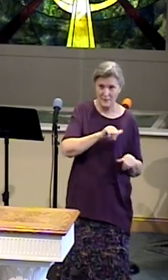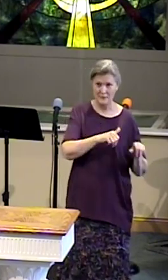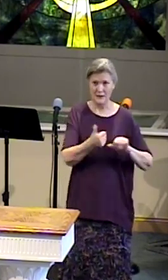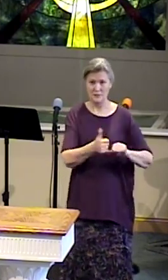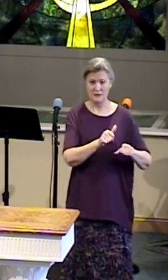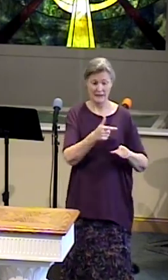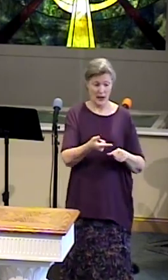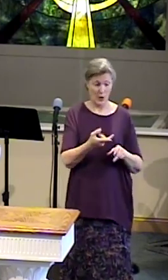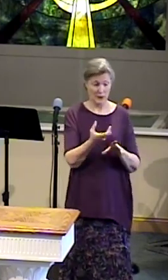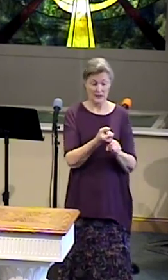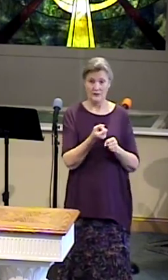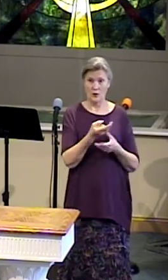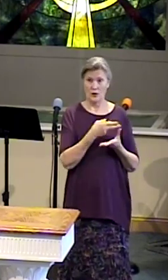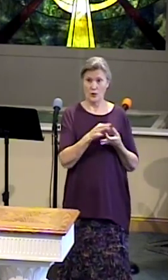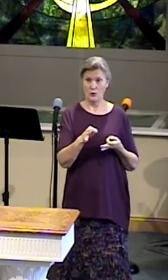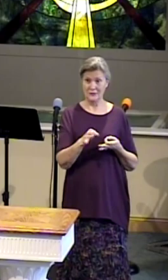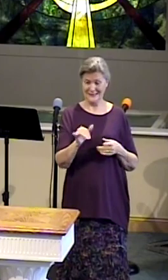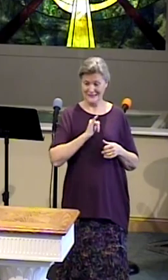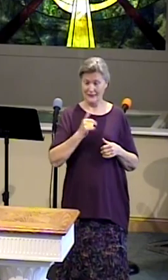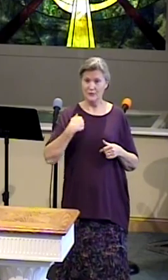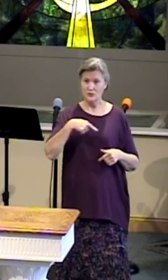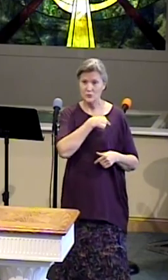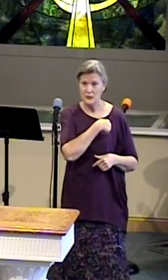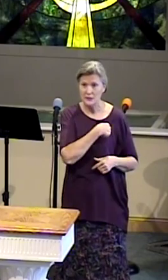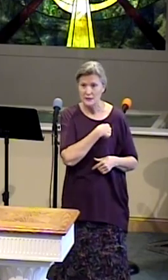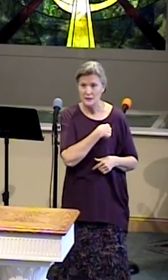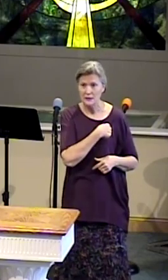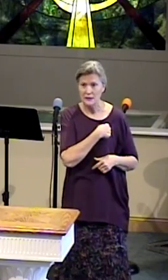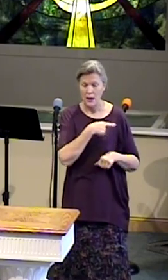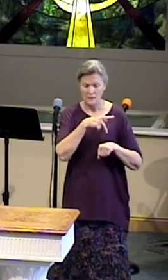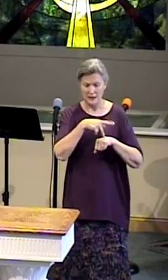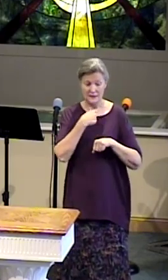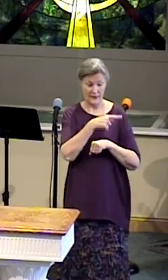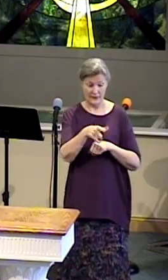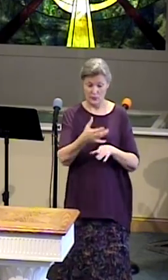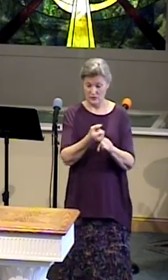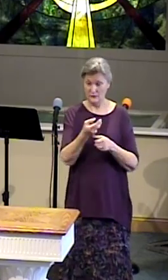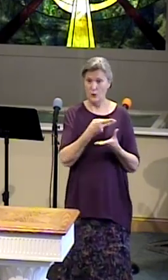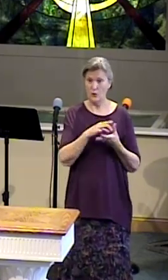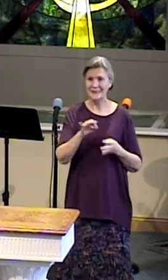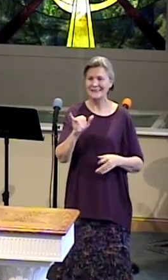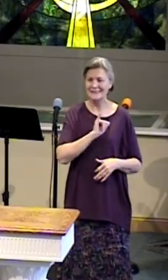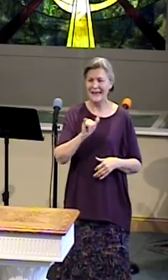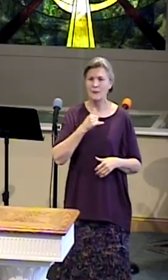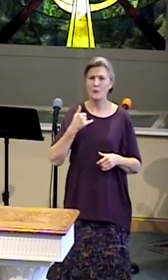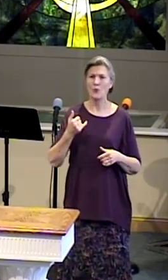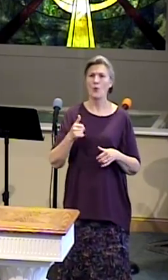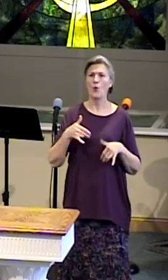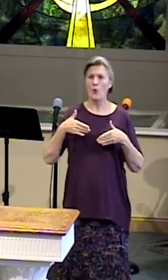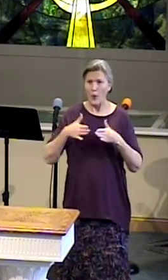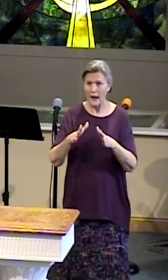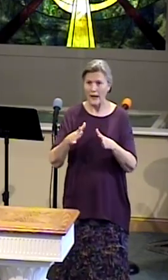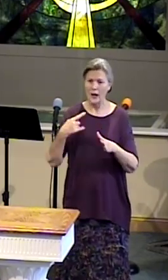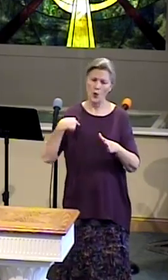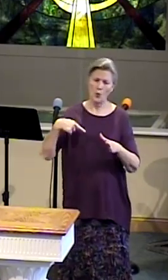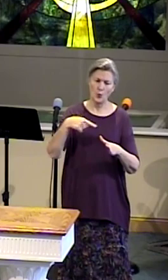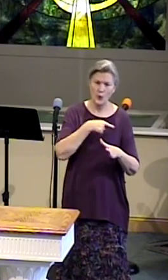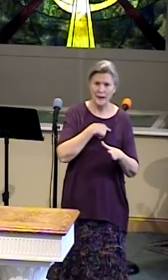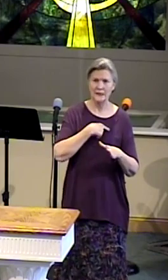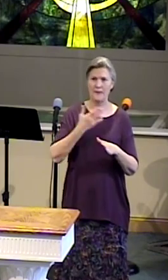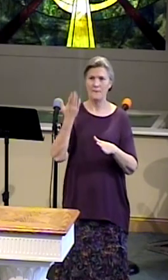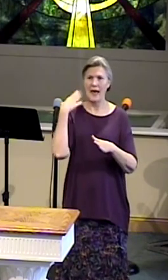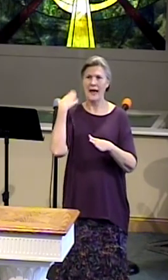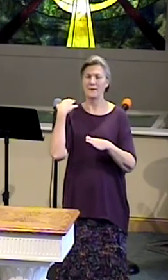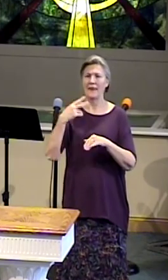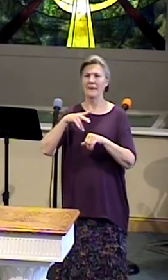received the Holy Ghost as well as we? Peter said, they got the Holy Ghost the same way we did on the day of Pentecost.